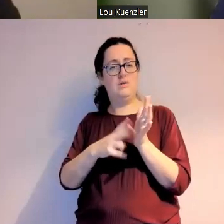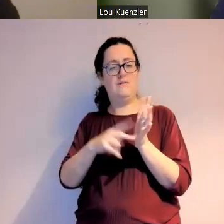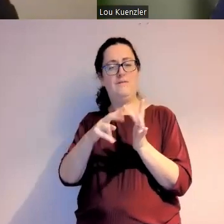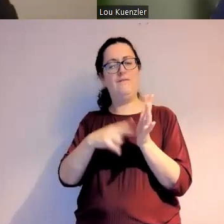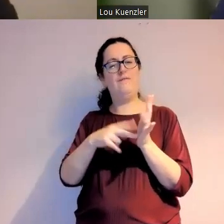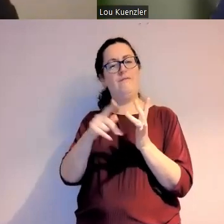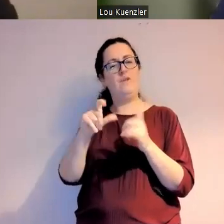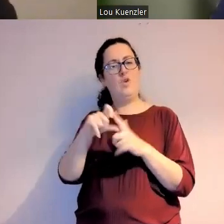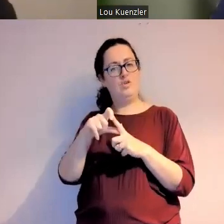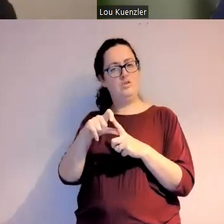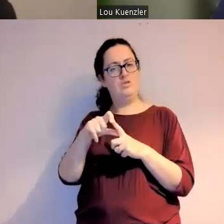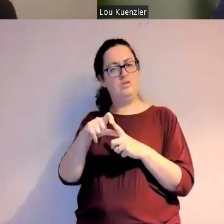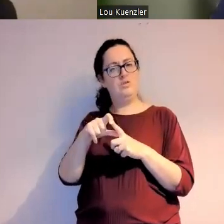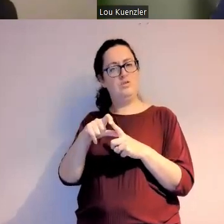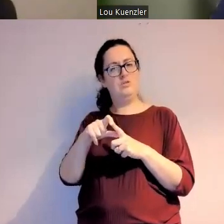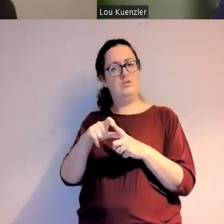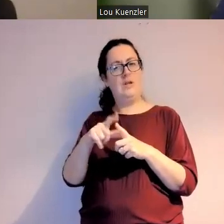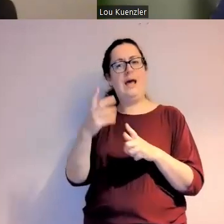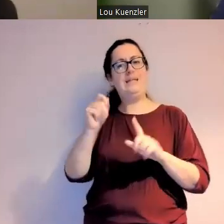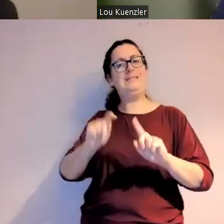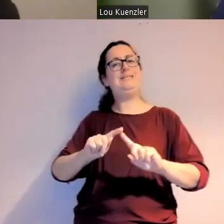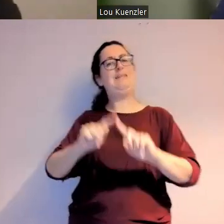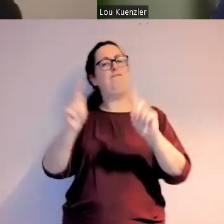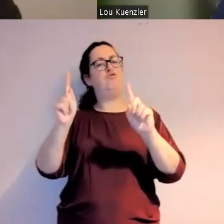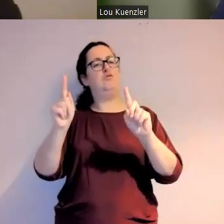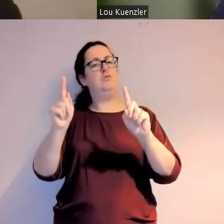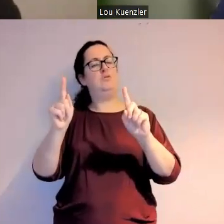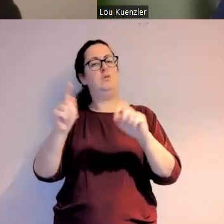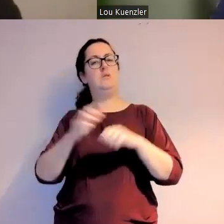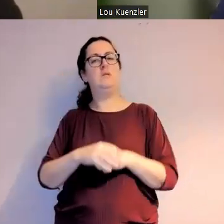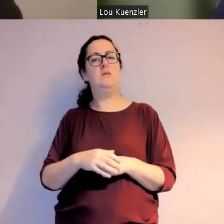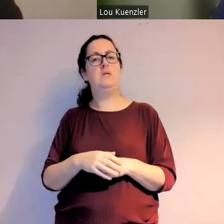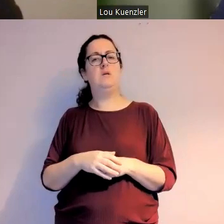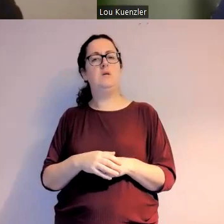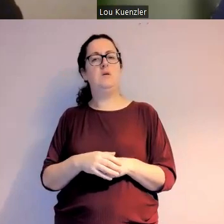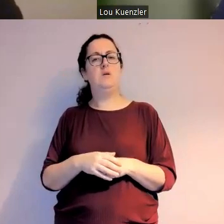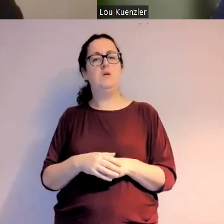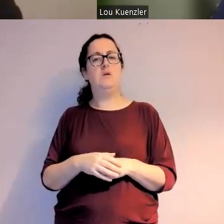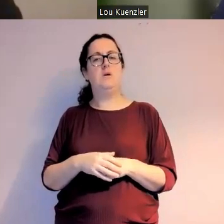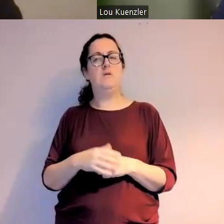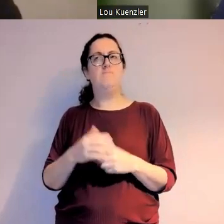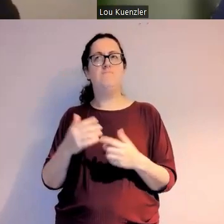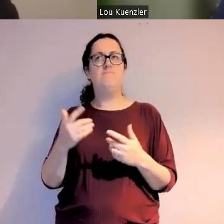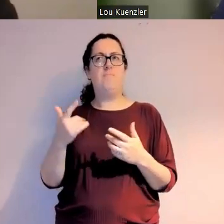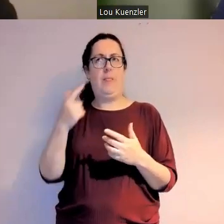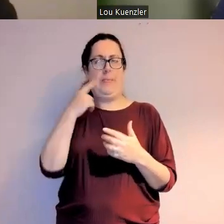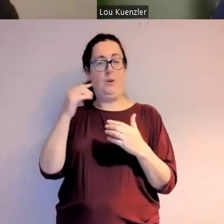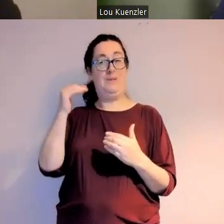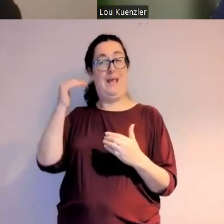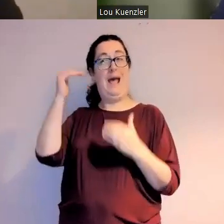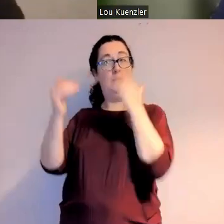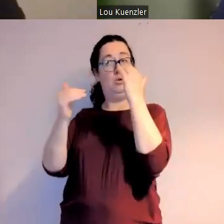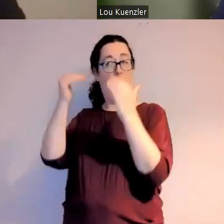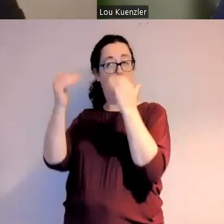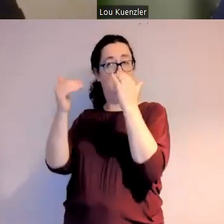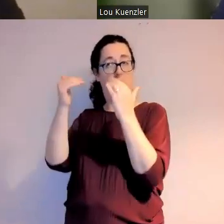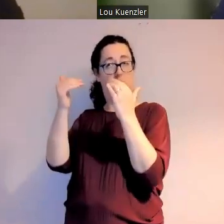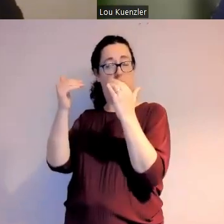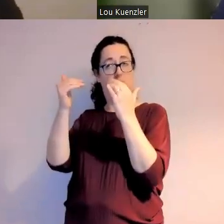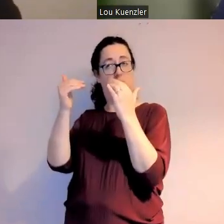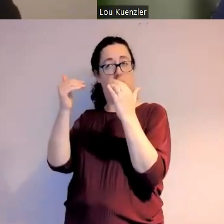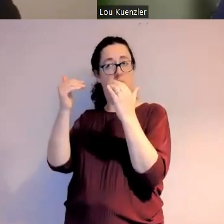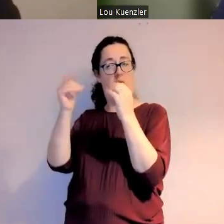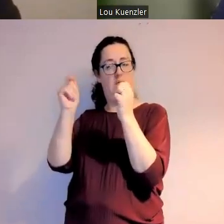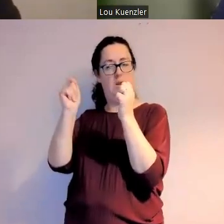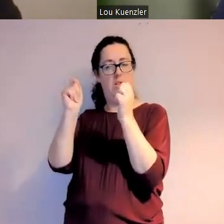I first wrote, I think I had a different version where it was an more adult thing, and then actually changed it to, you know, this